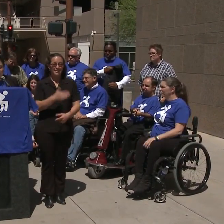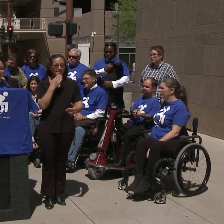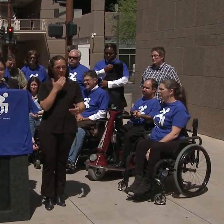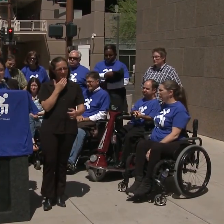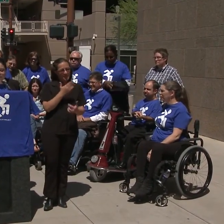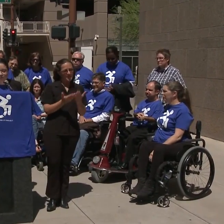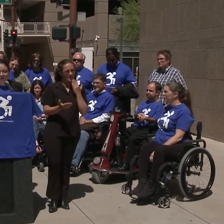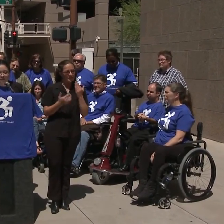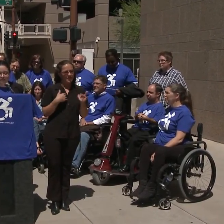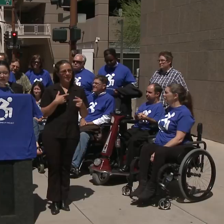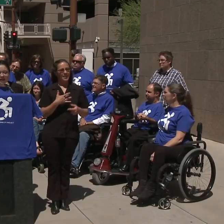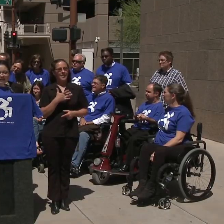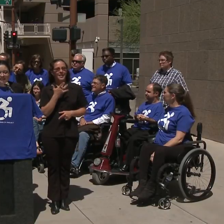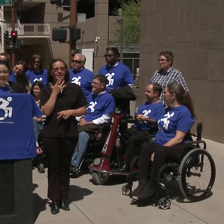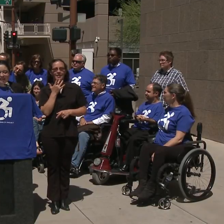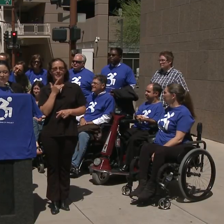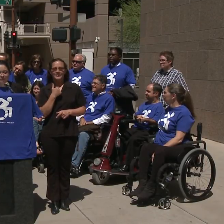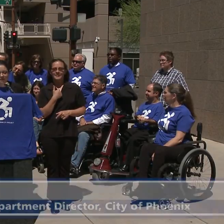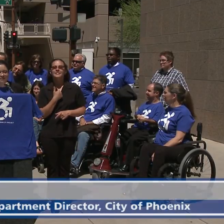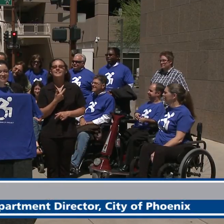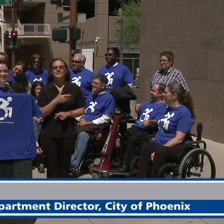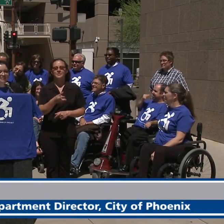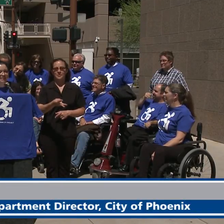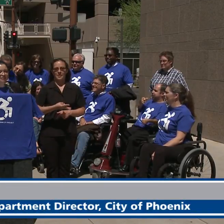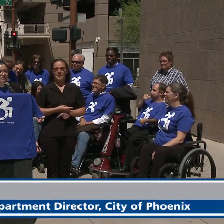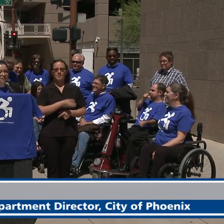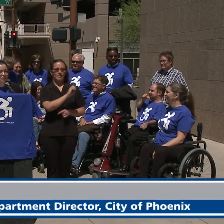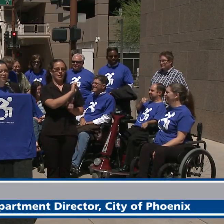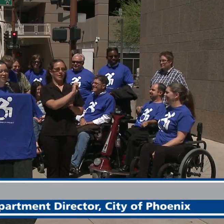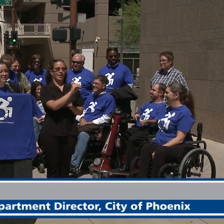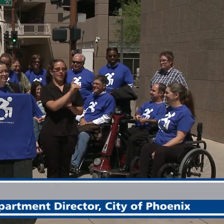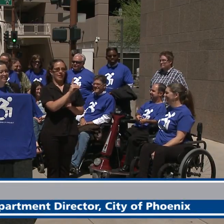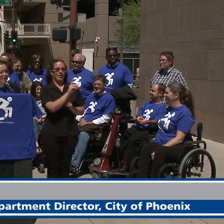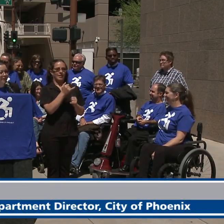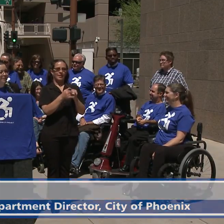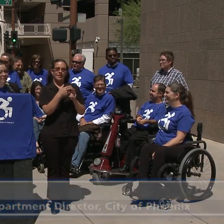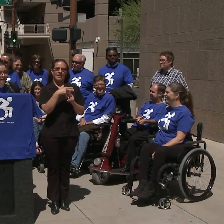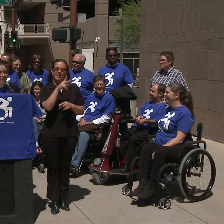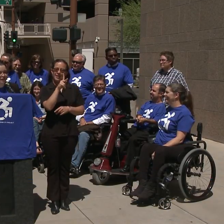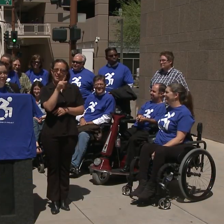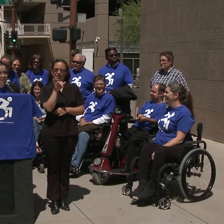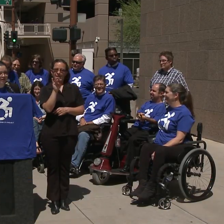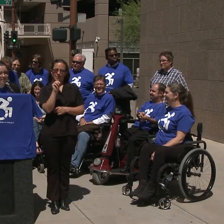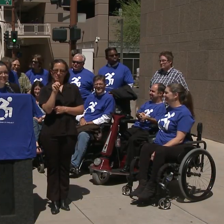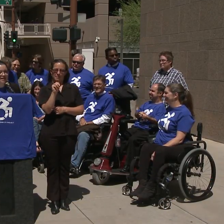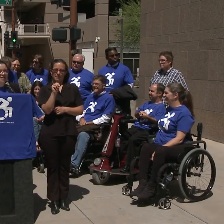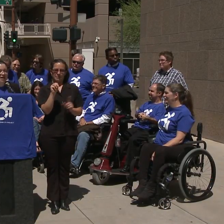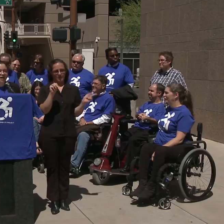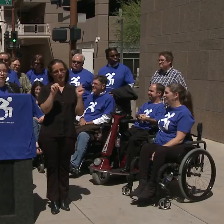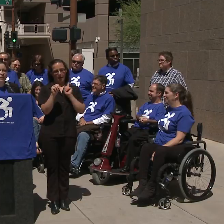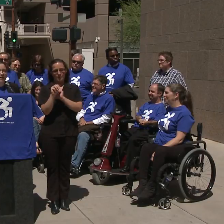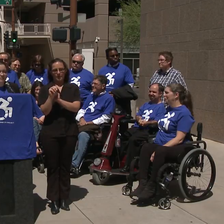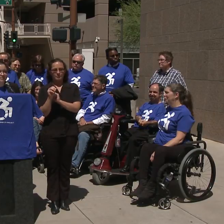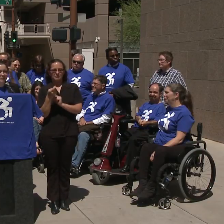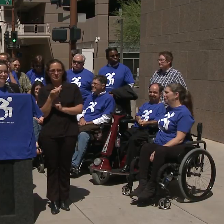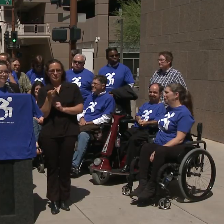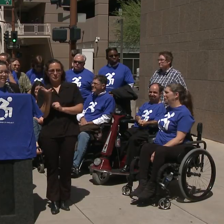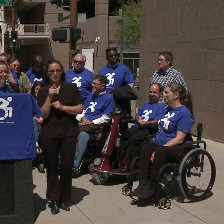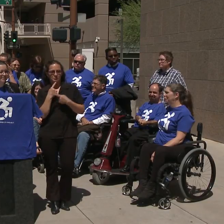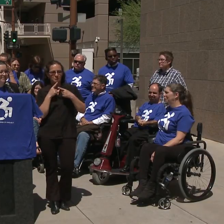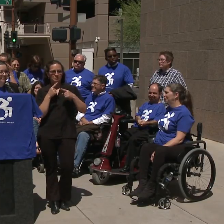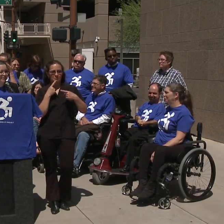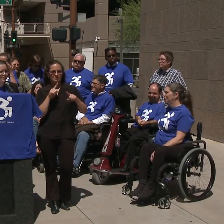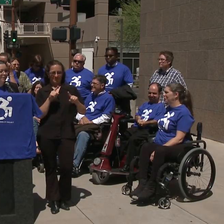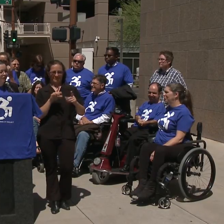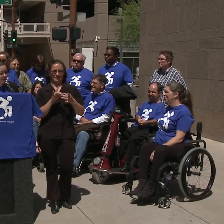Thank you. I'd like to welcome Ed Kim, the Cigna Arizona president, to come up and make a few remarks. As the mayor